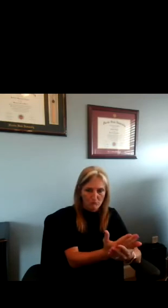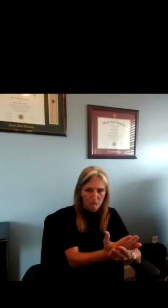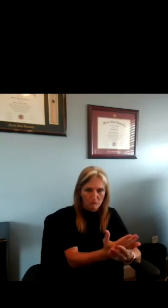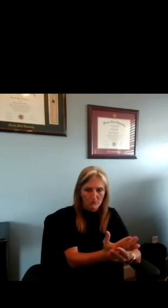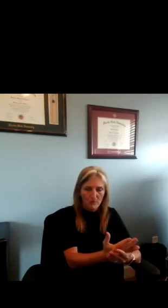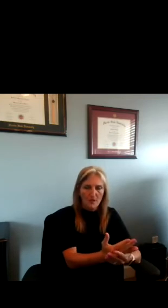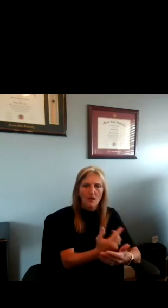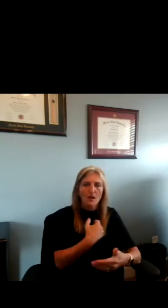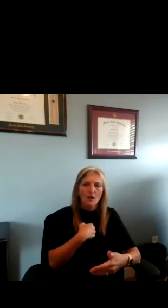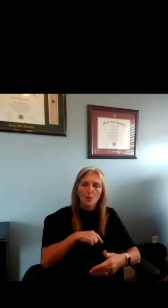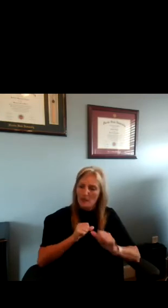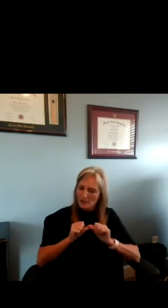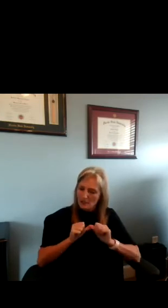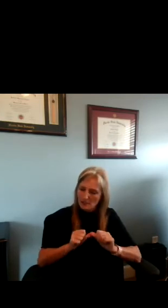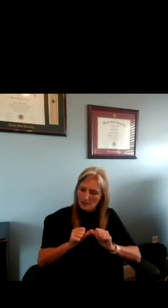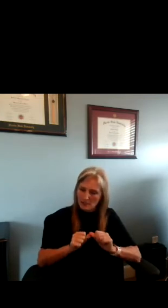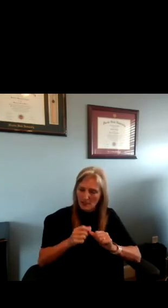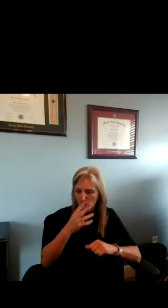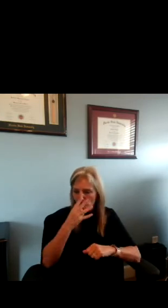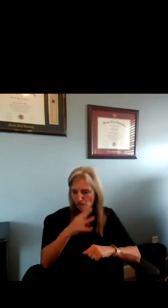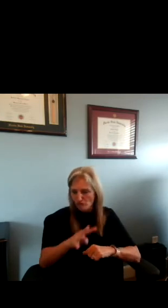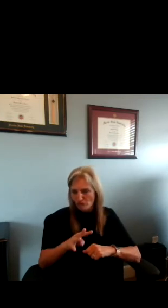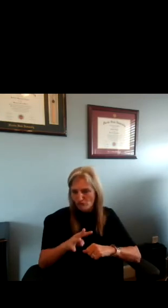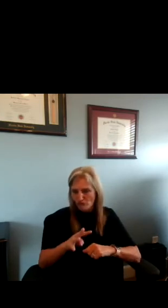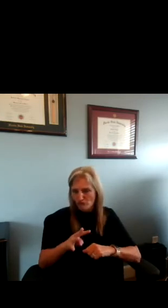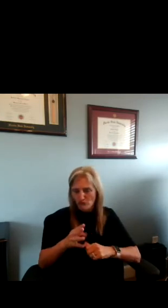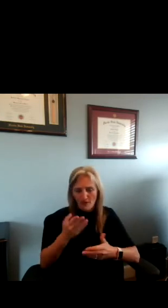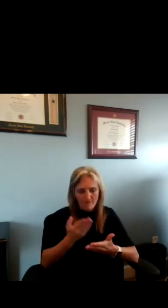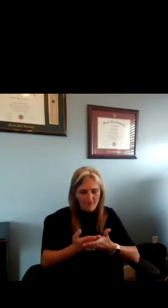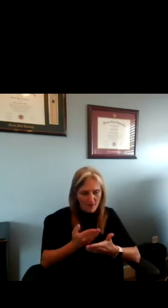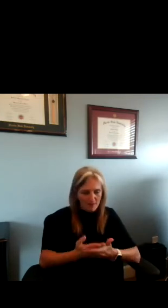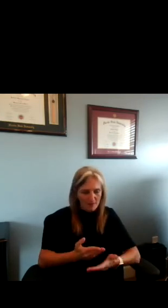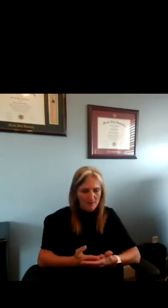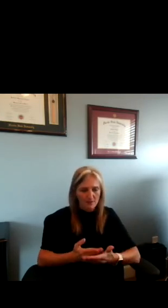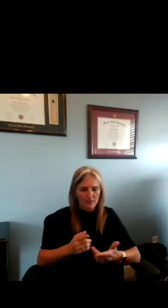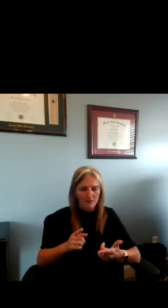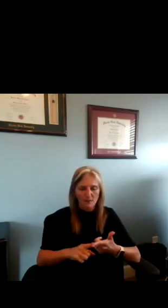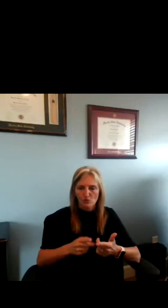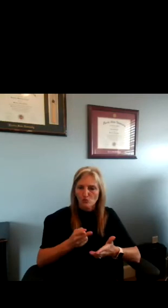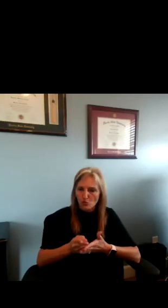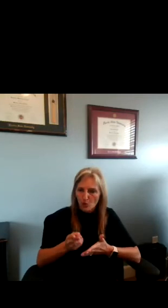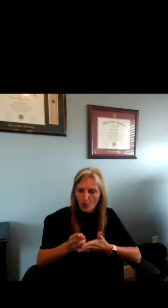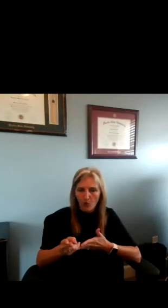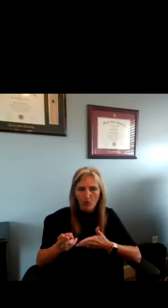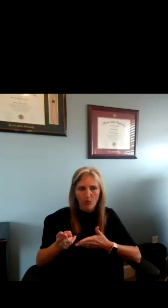But we consistently ignore facts and truth.